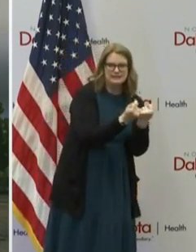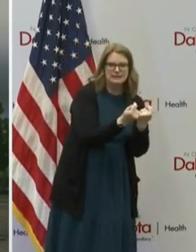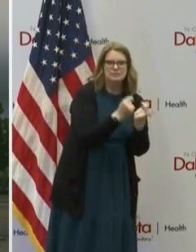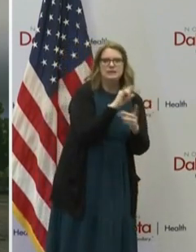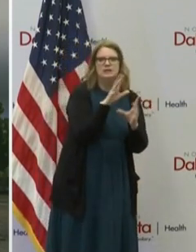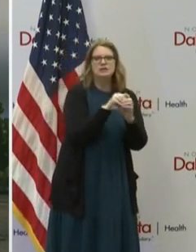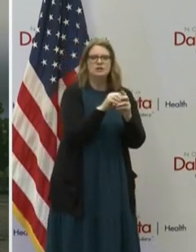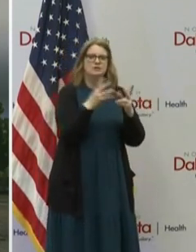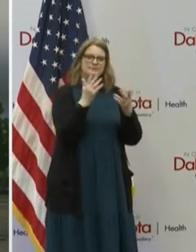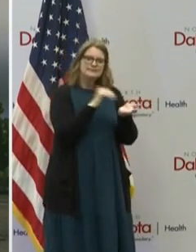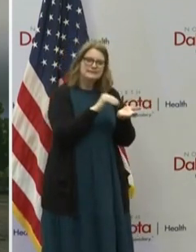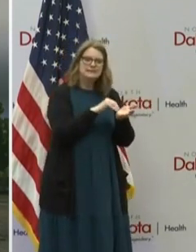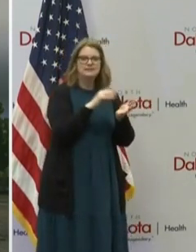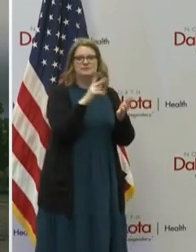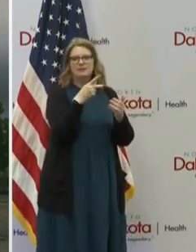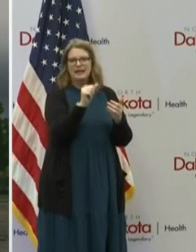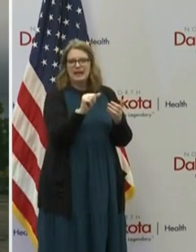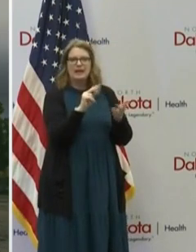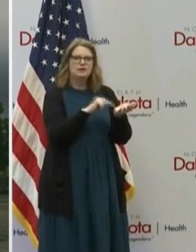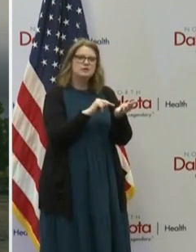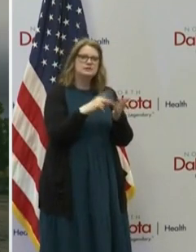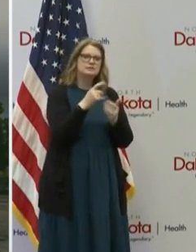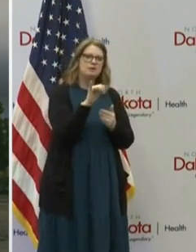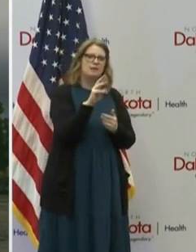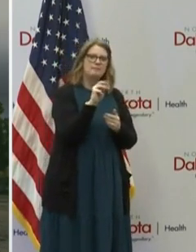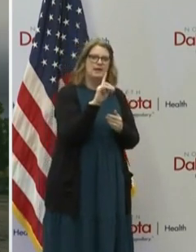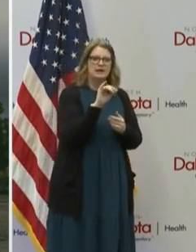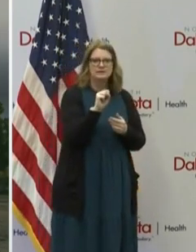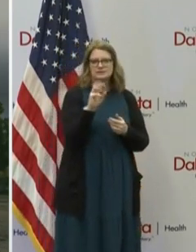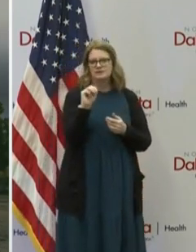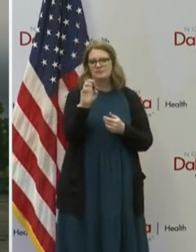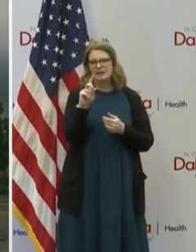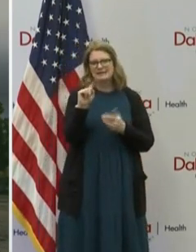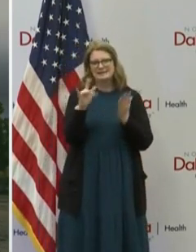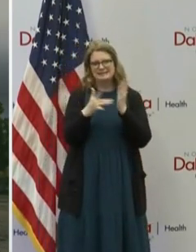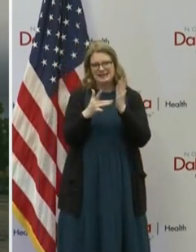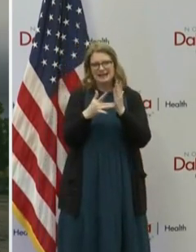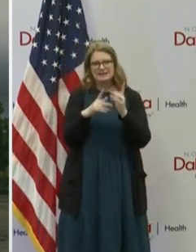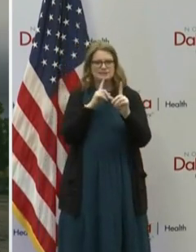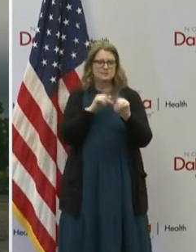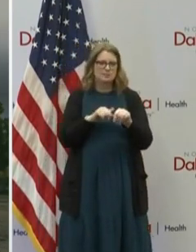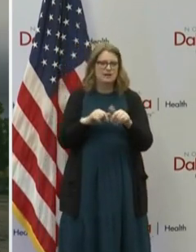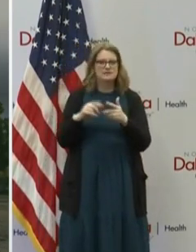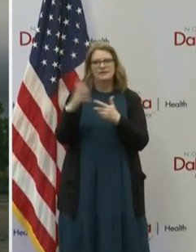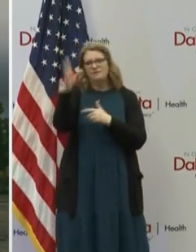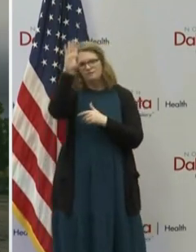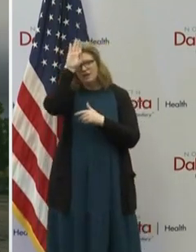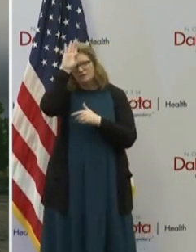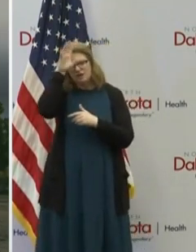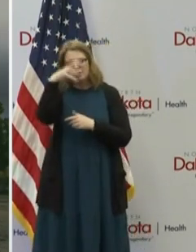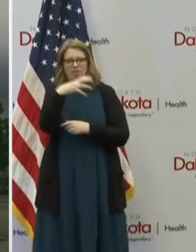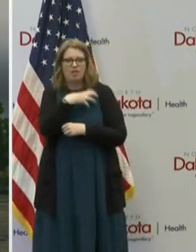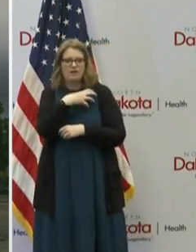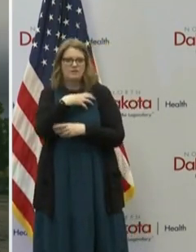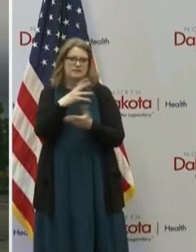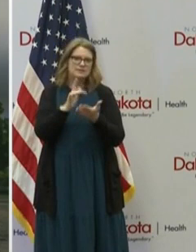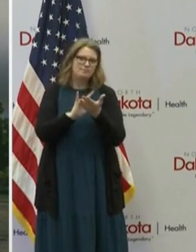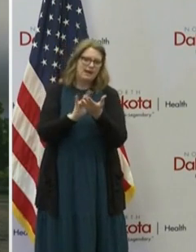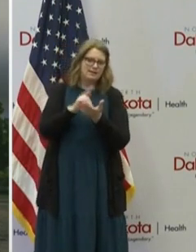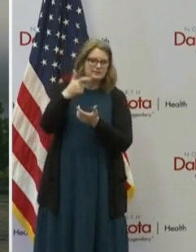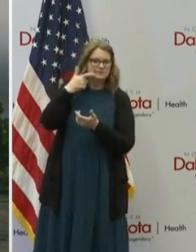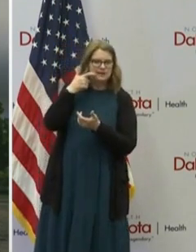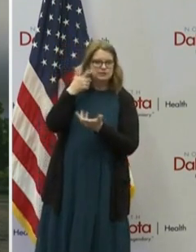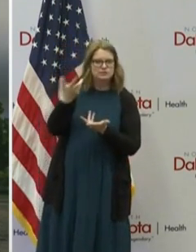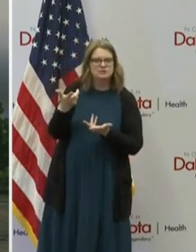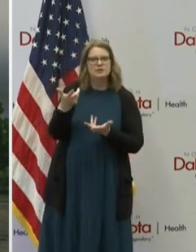that includes physicians, physician assistants, nurses, paramedics, med techs, medical responders, law enforcement, firefighters, medical dispatchers,